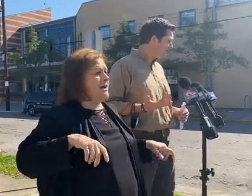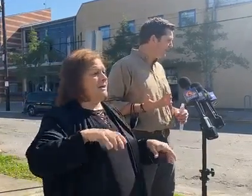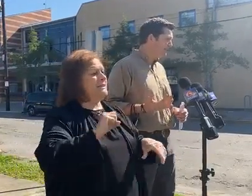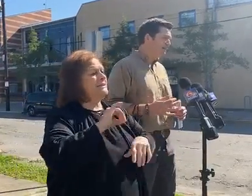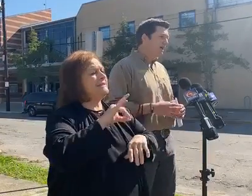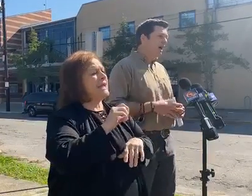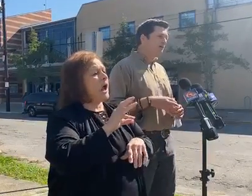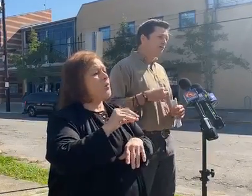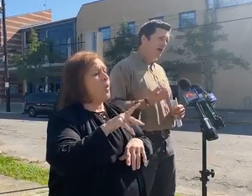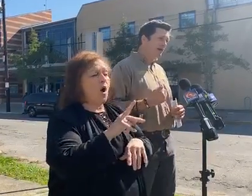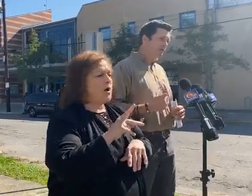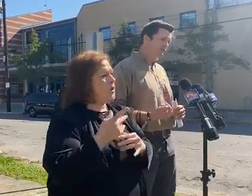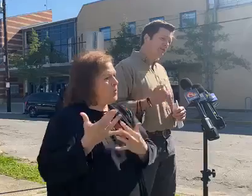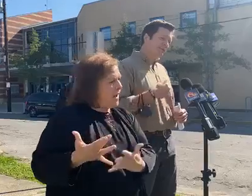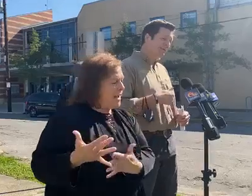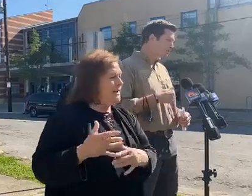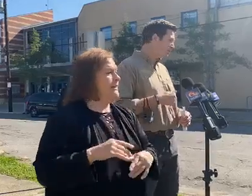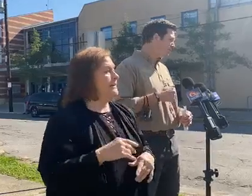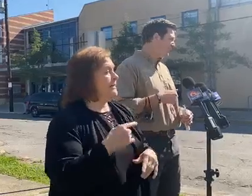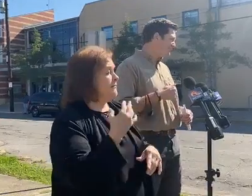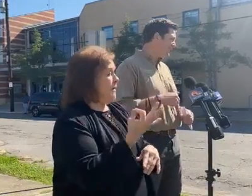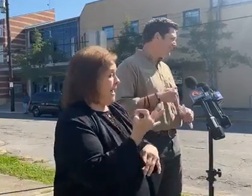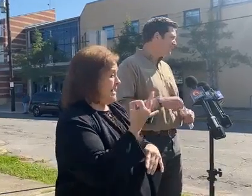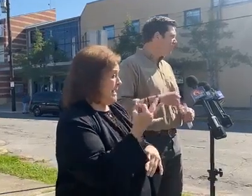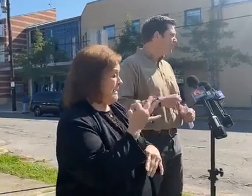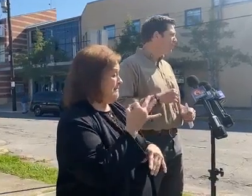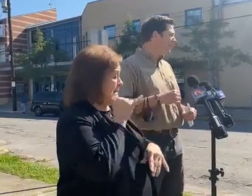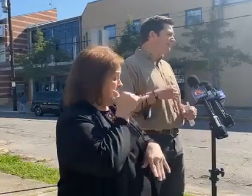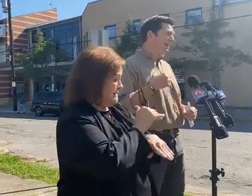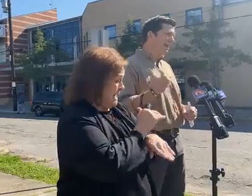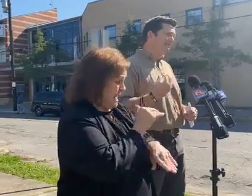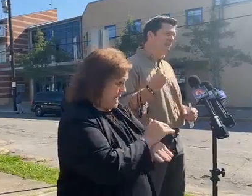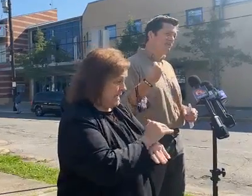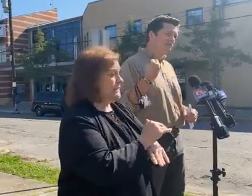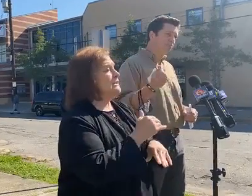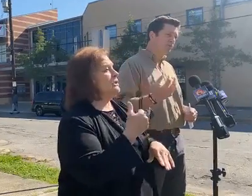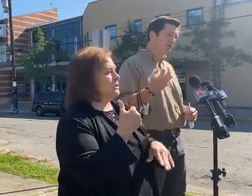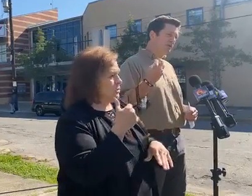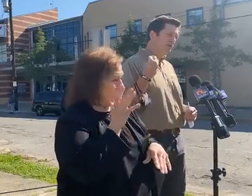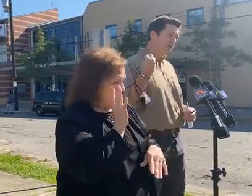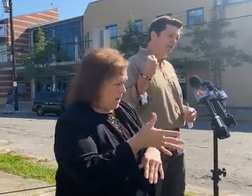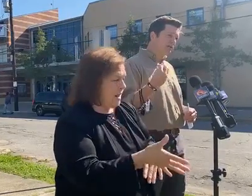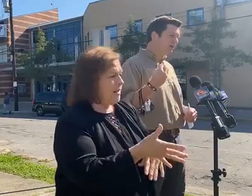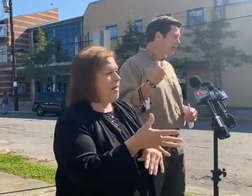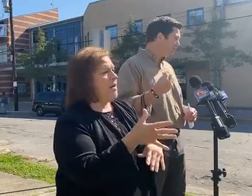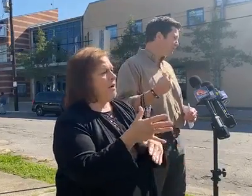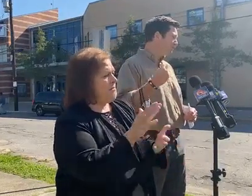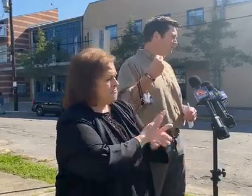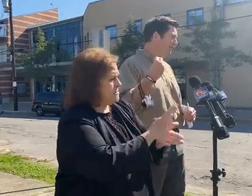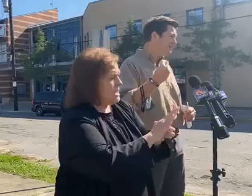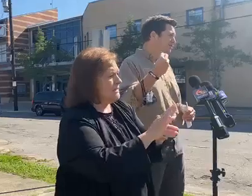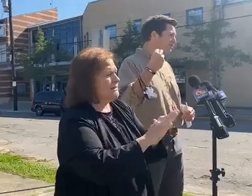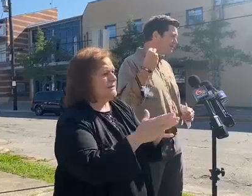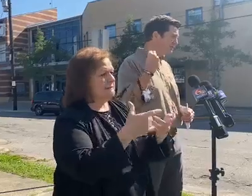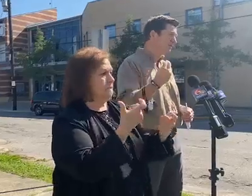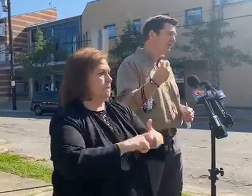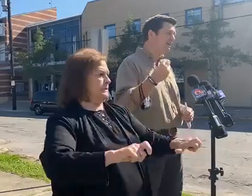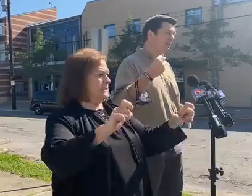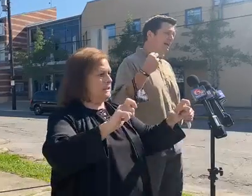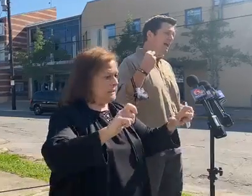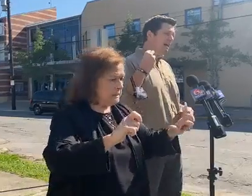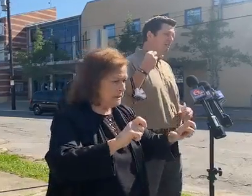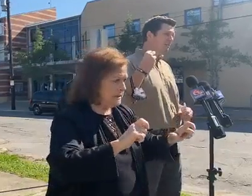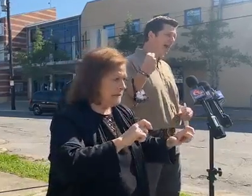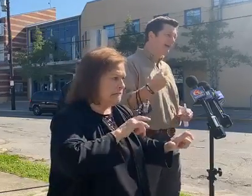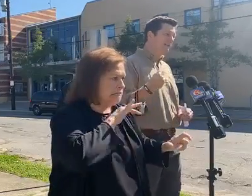there for a bit. On Friday, we signed the task orders last night. We will have the heavy debris clearing equipment for major